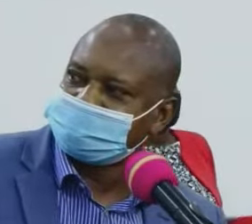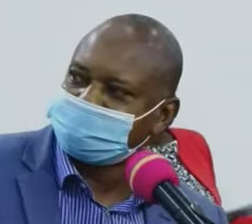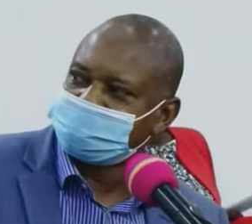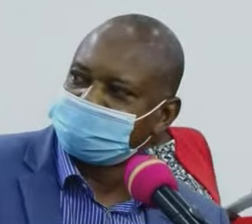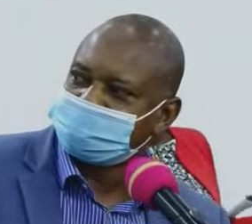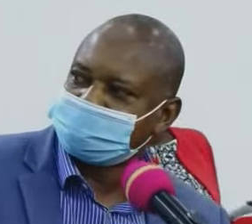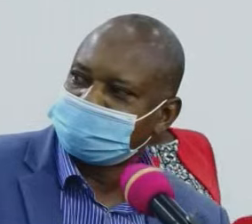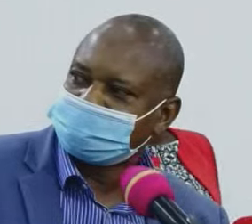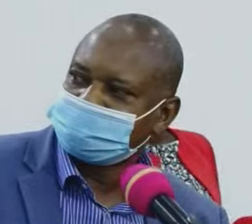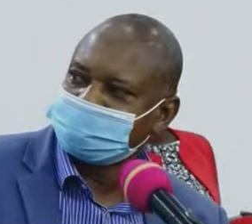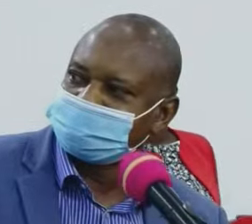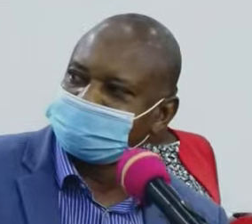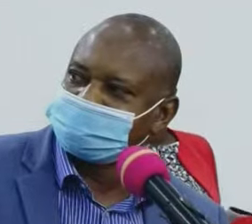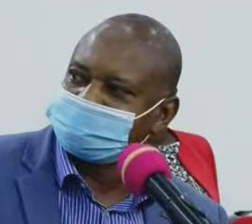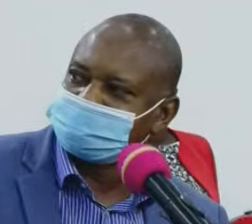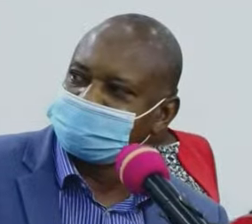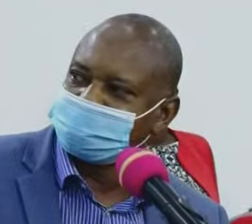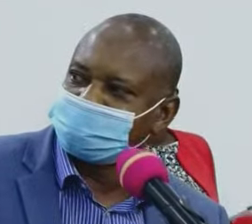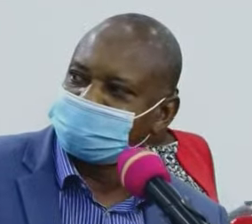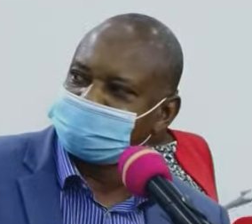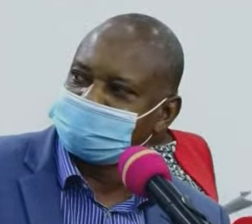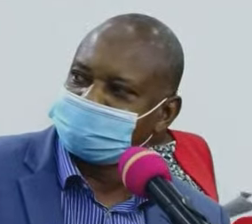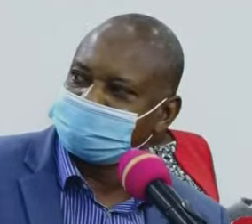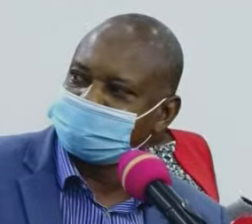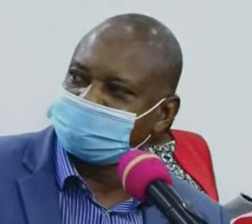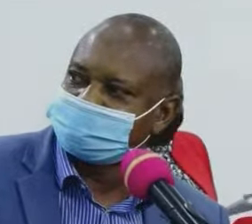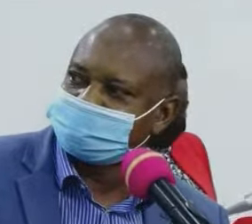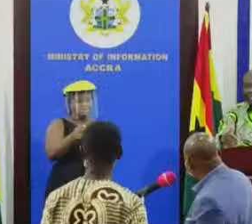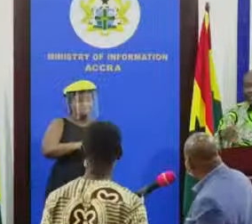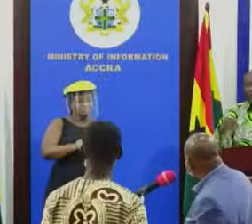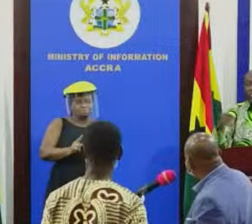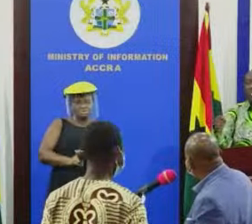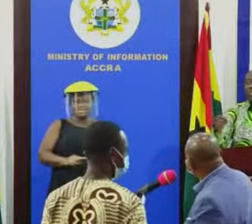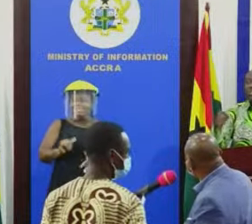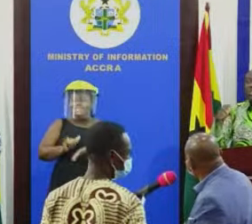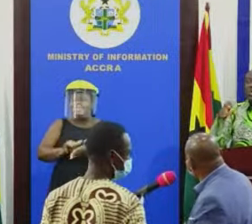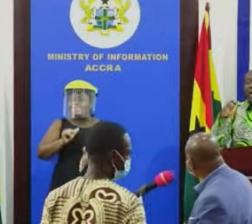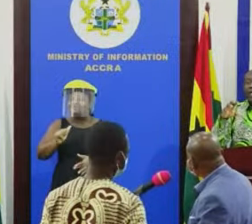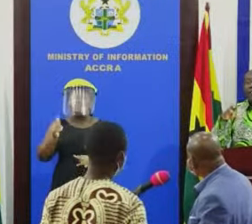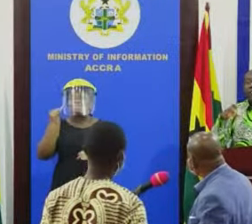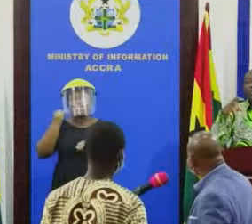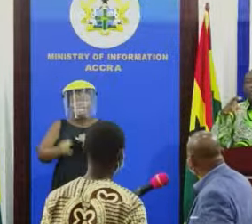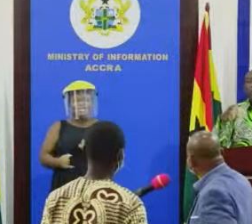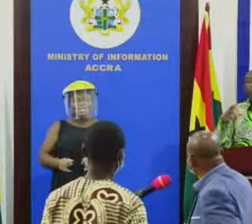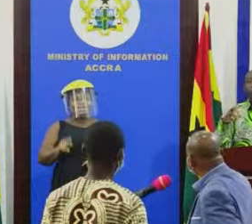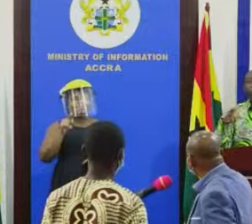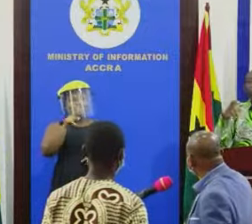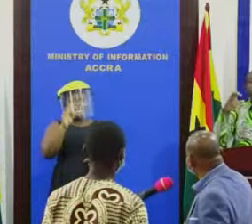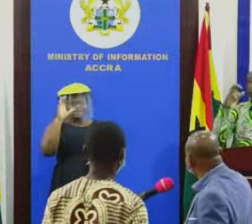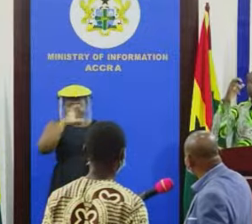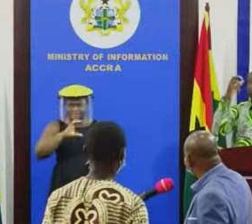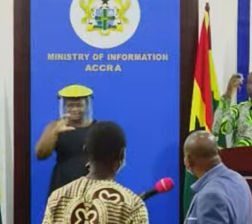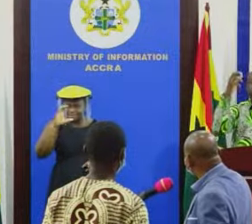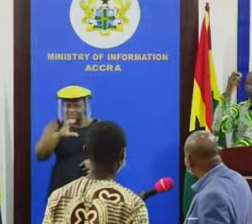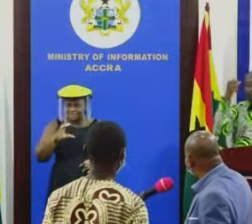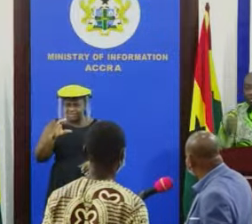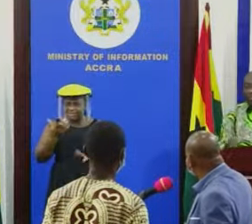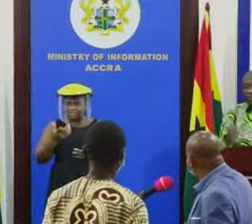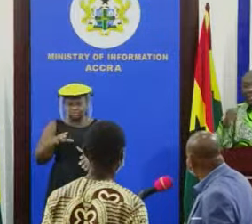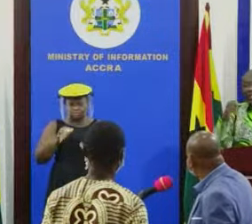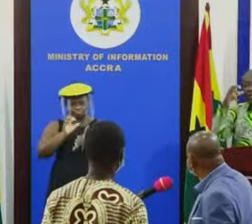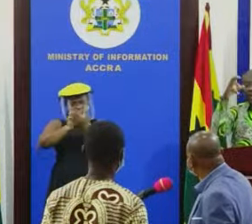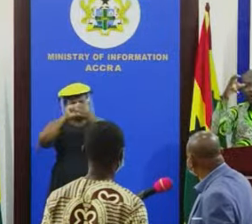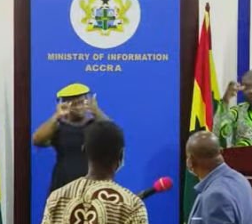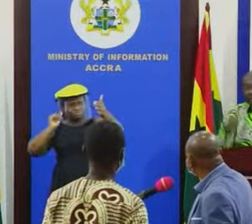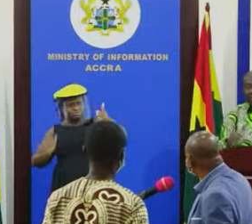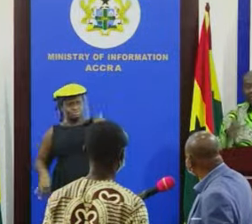that they may provide valid certificates in and of itself does or should not end the matter. The question is, are you seeking to remove